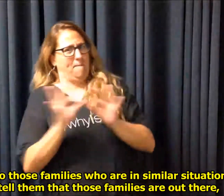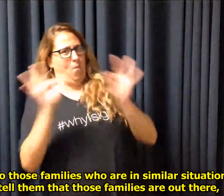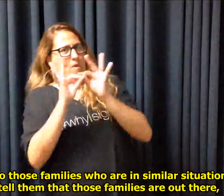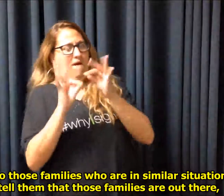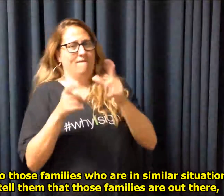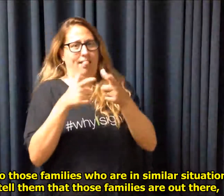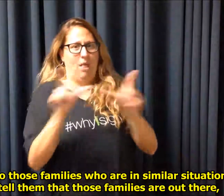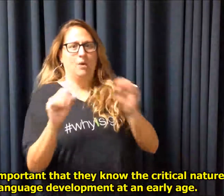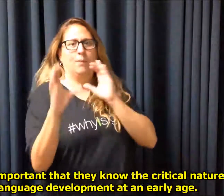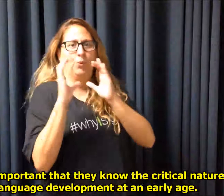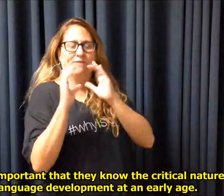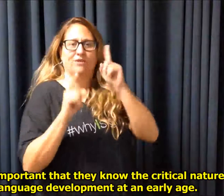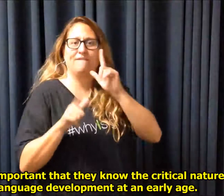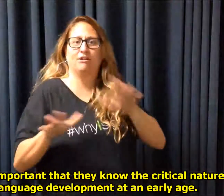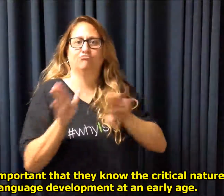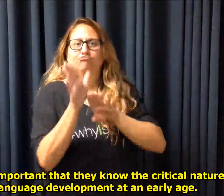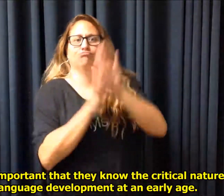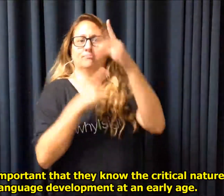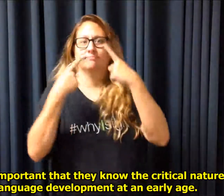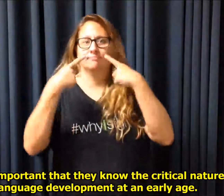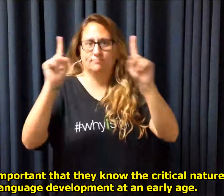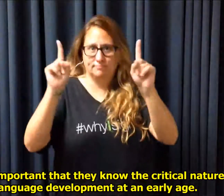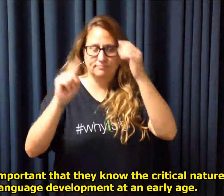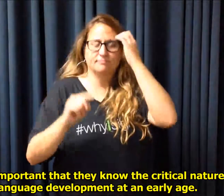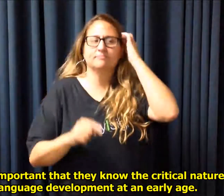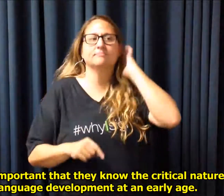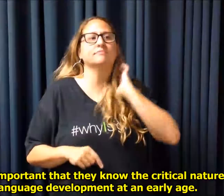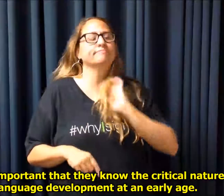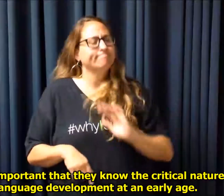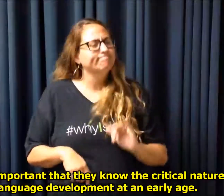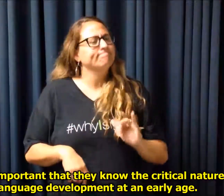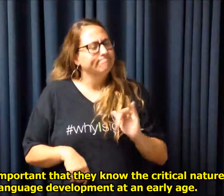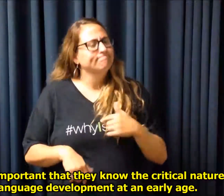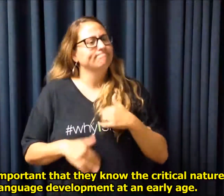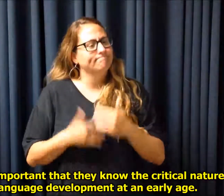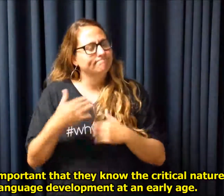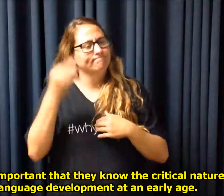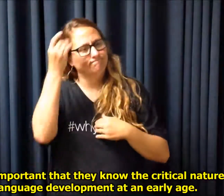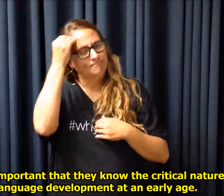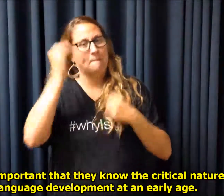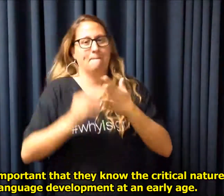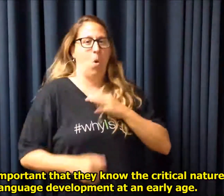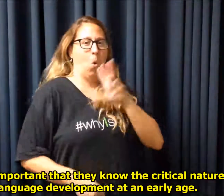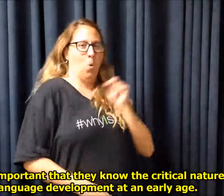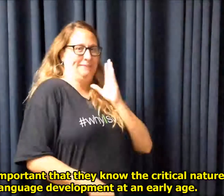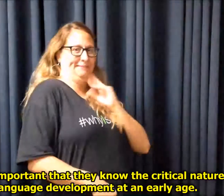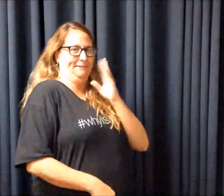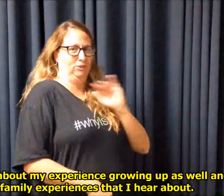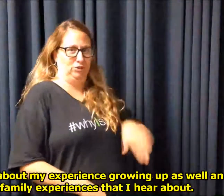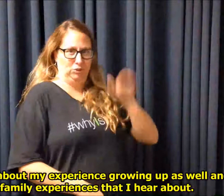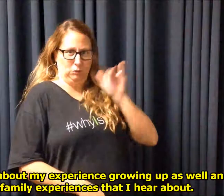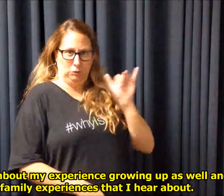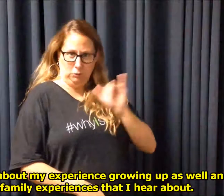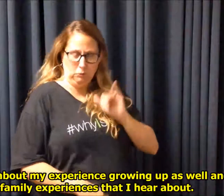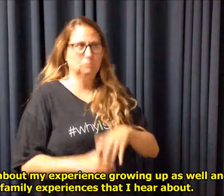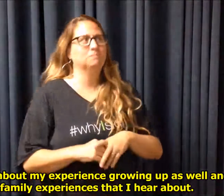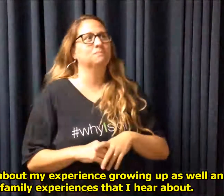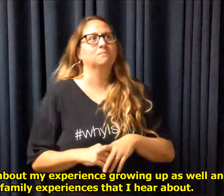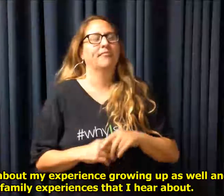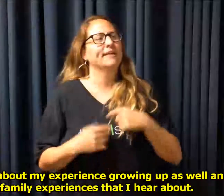out there, but it's important that they know the critical nature of language development at an early age. I thought about my experience